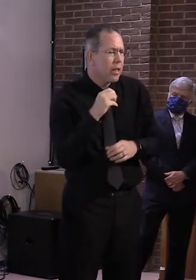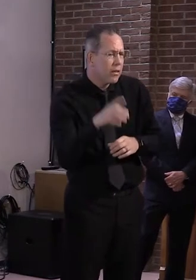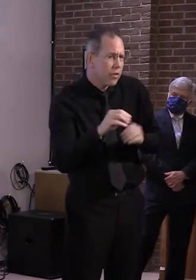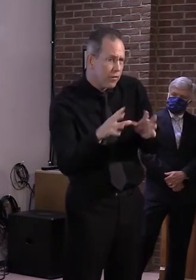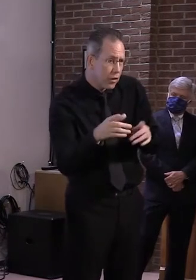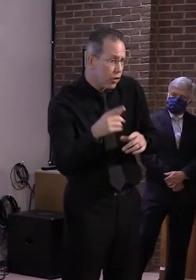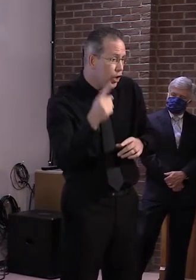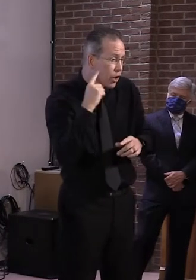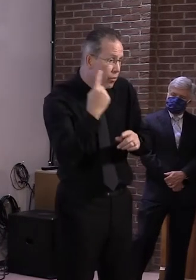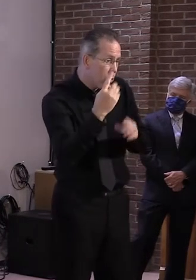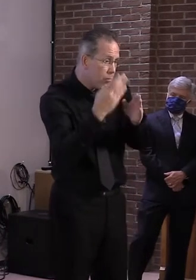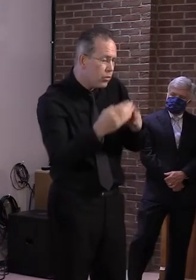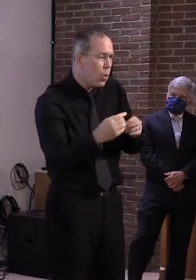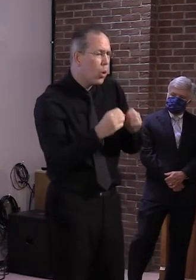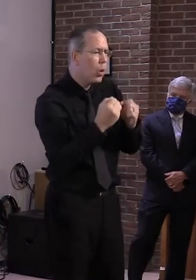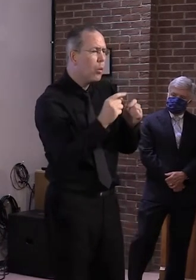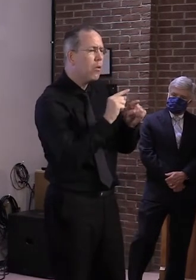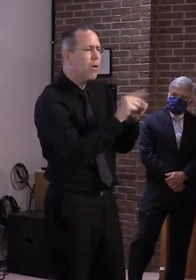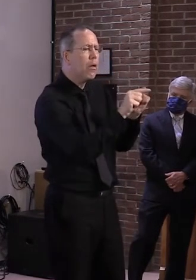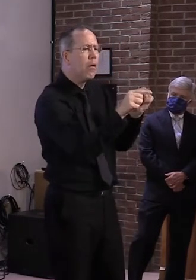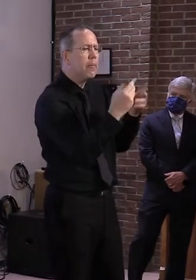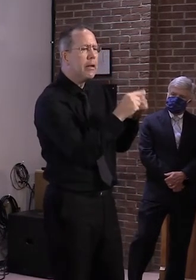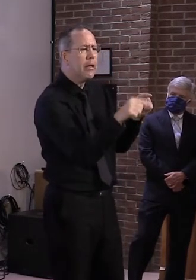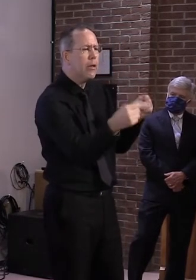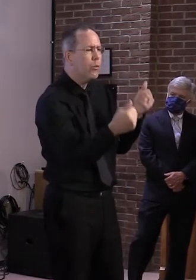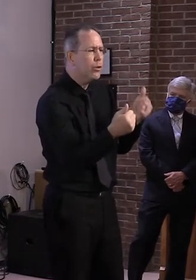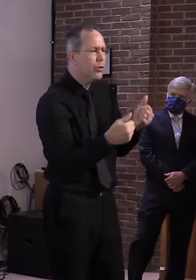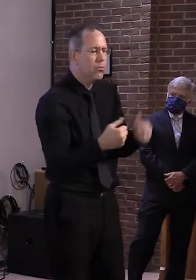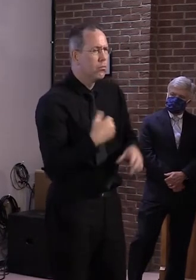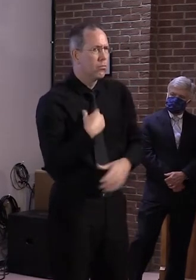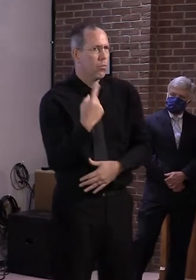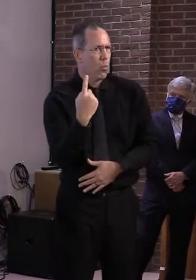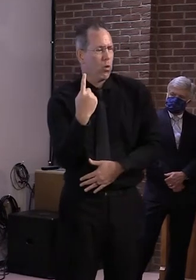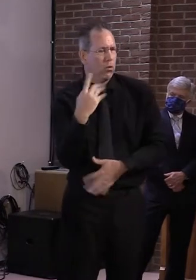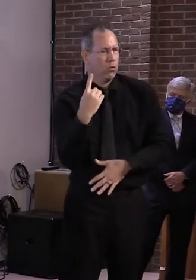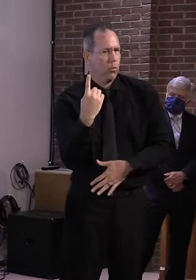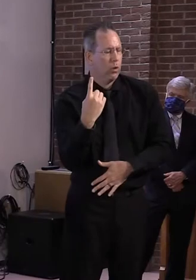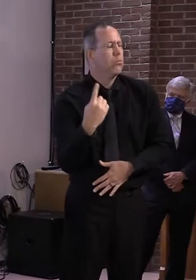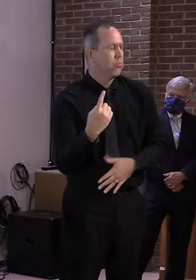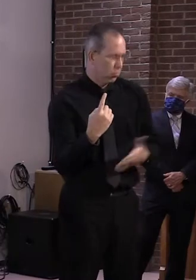station? We just have one viewer at this point. Okay.